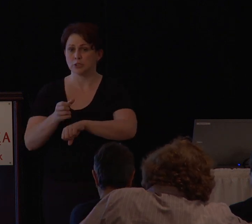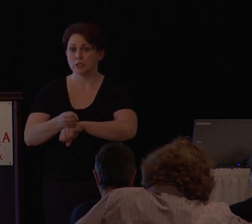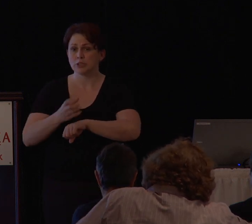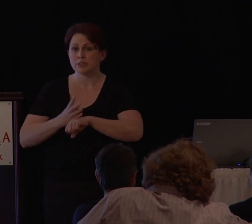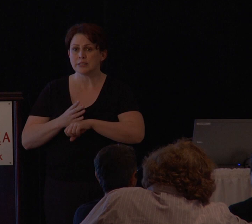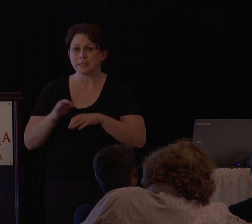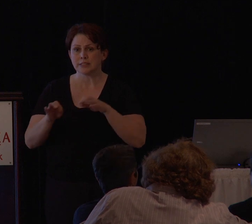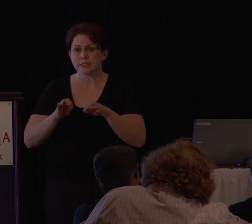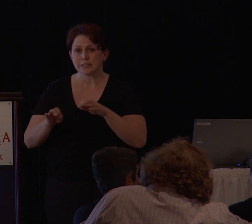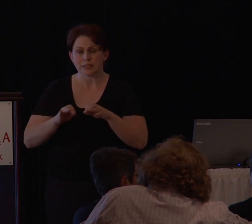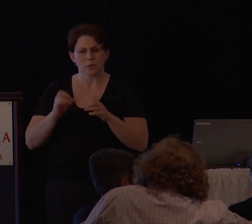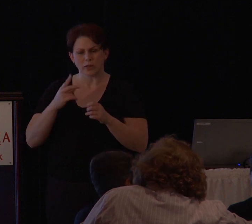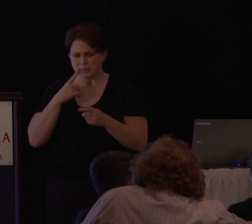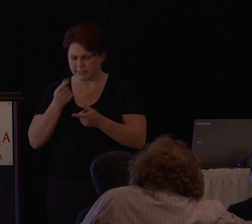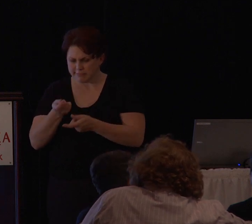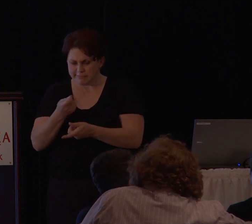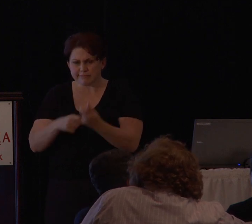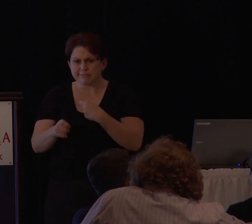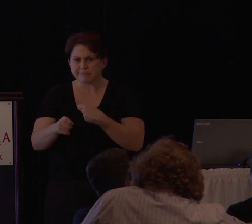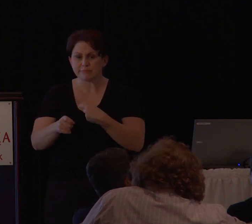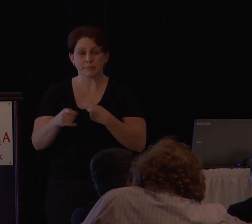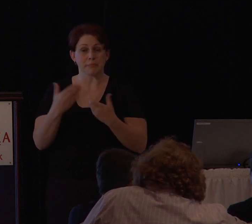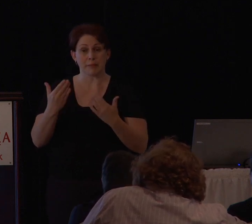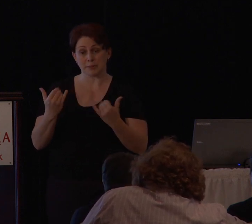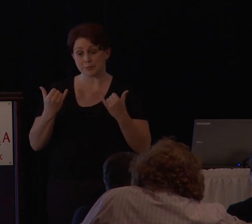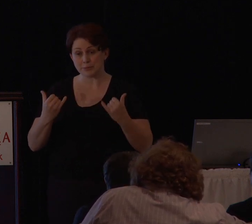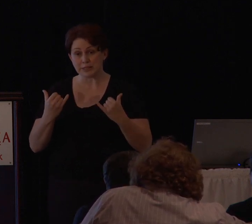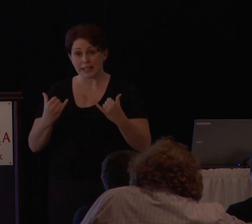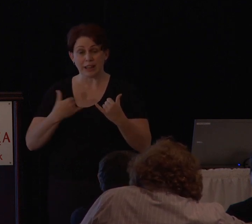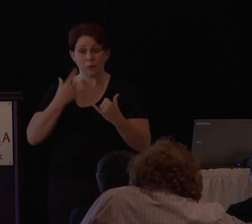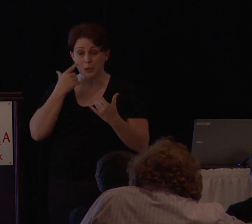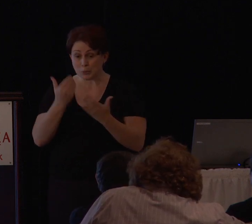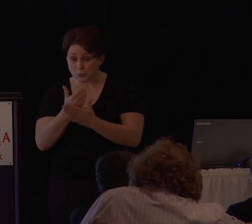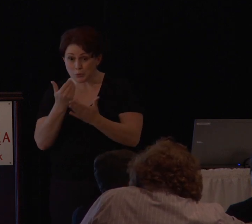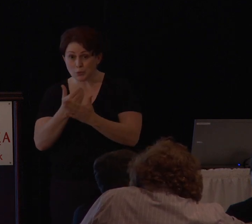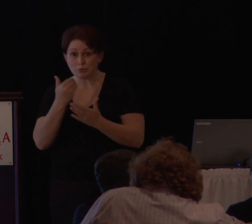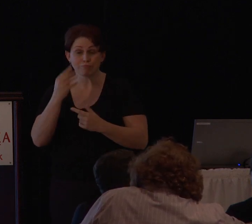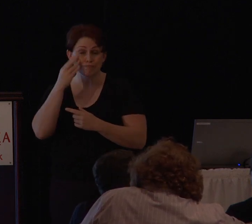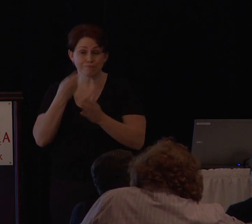be switched, or if there was going to be like a field trip or a fire drill.